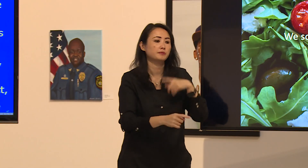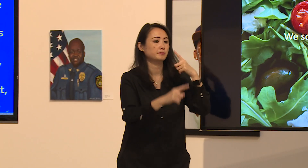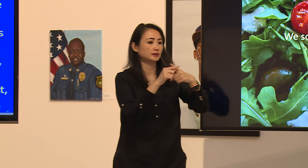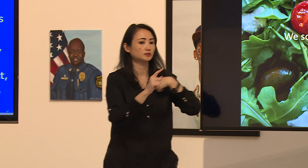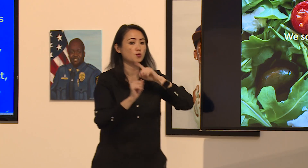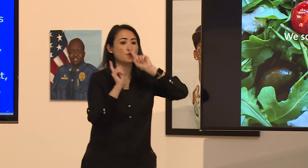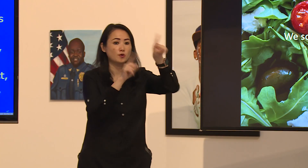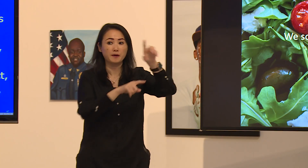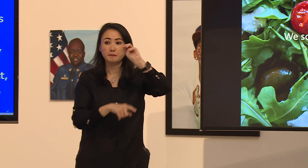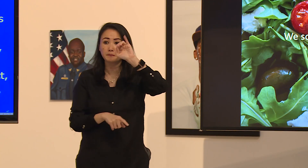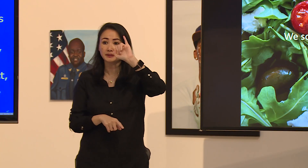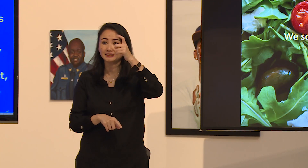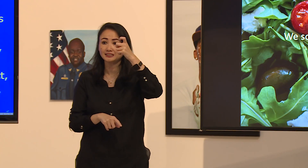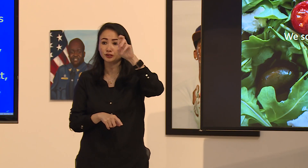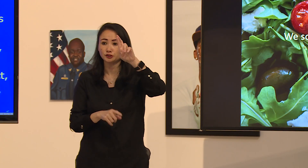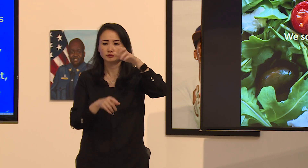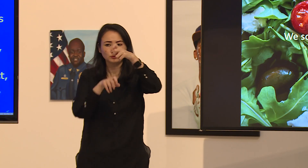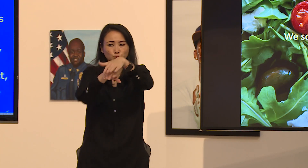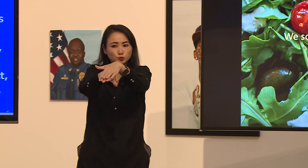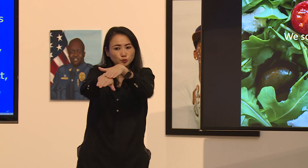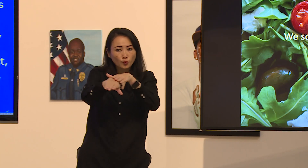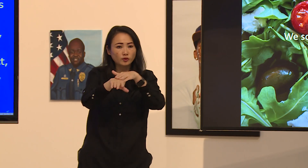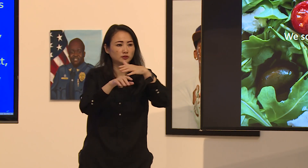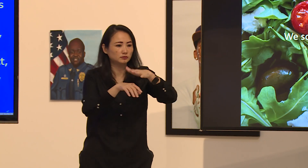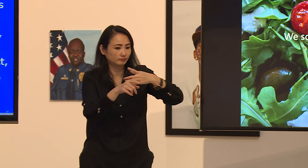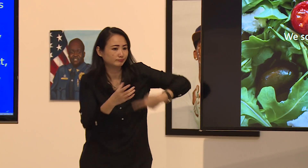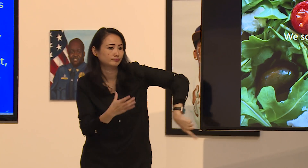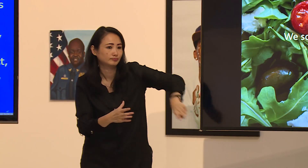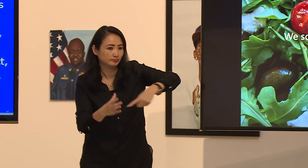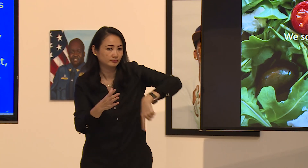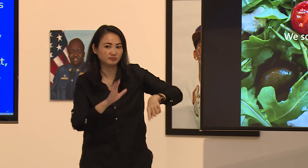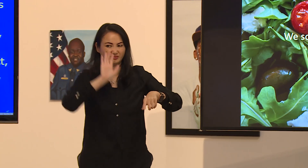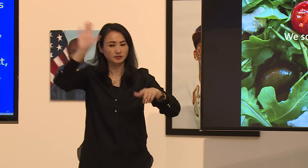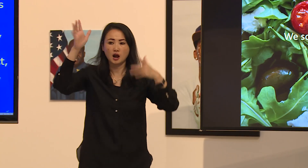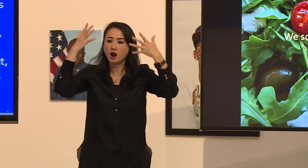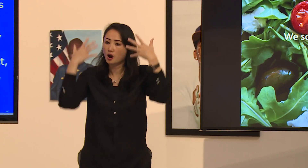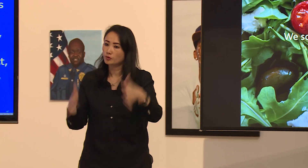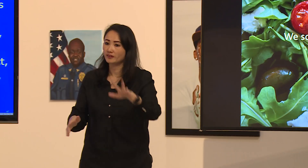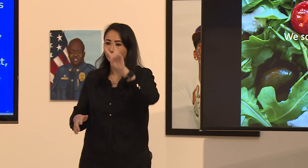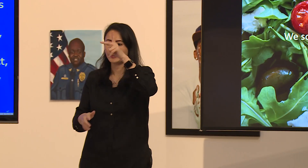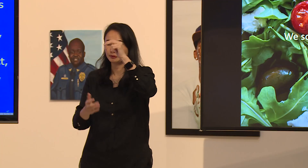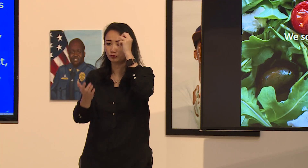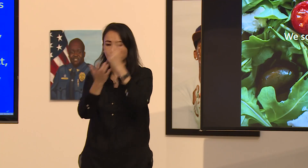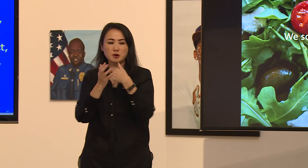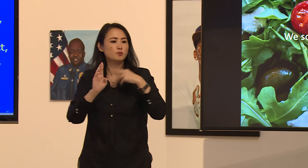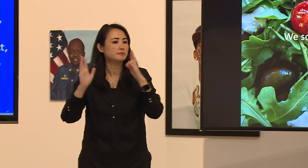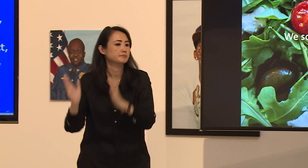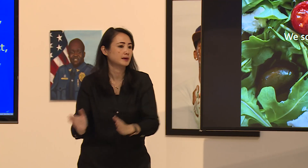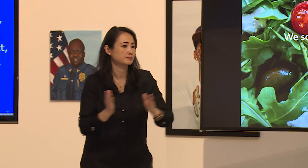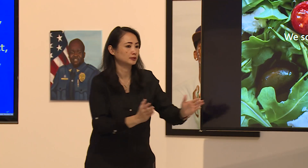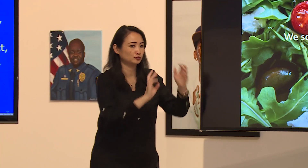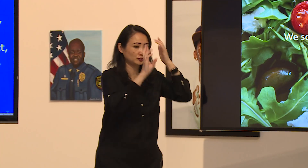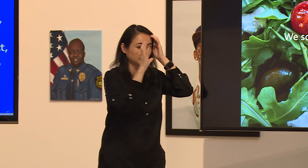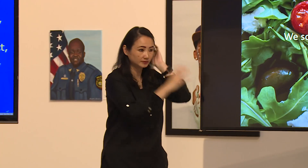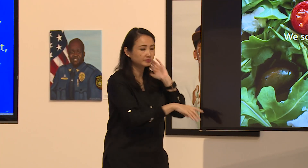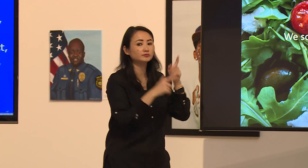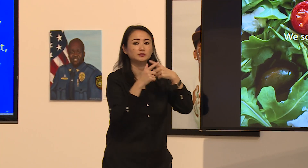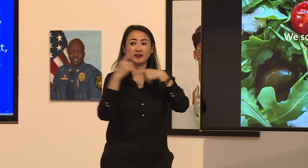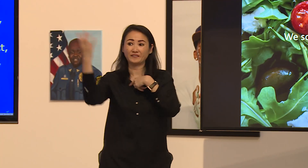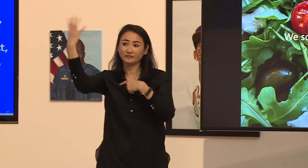in a technological fashion, and then we were able to get our approval. And the process sometimes can be very slow. It's a